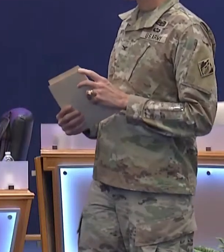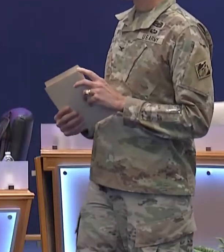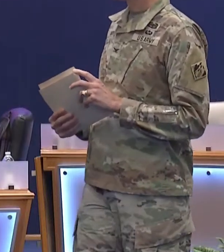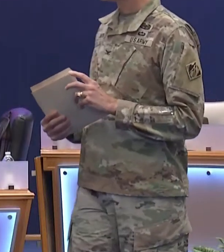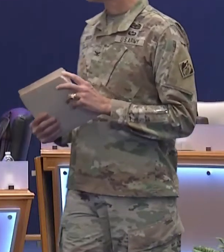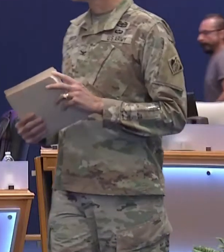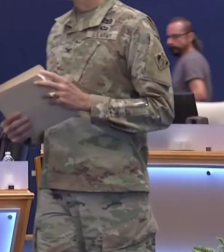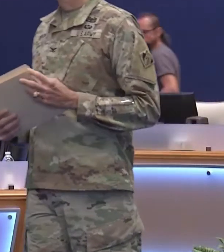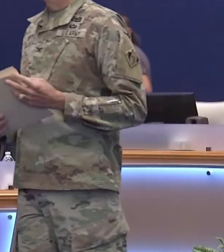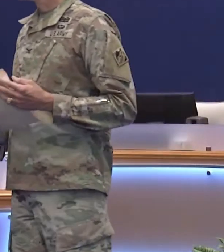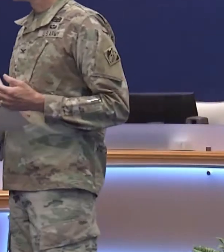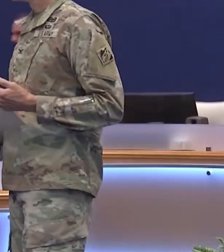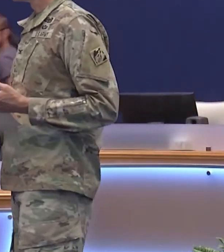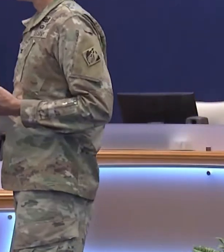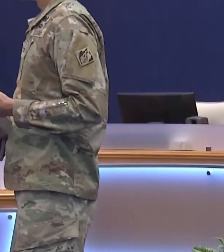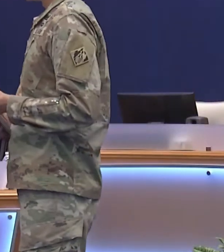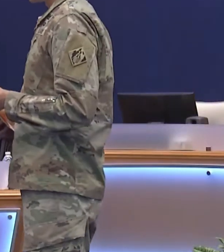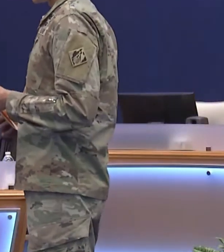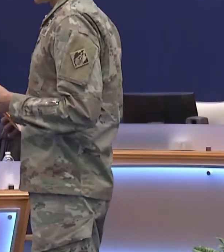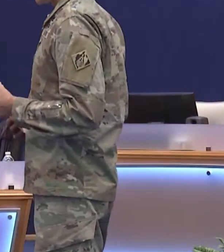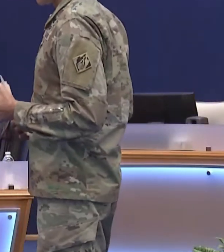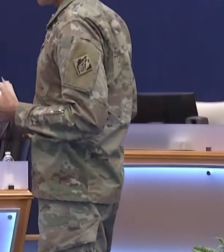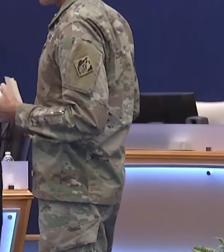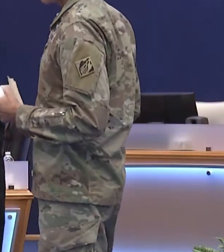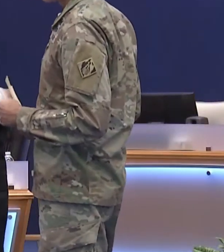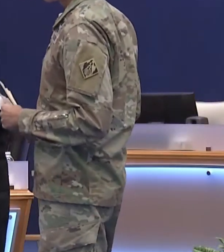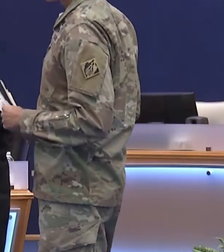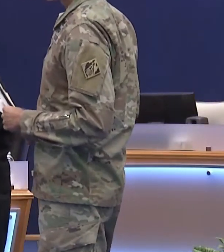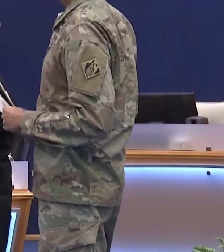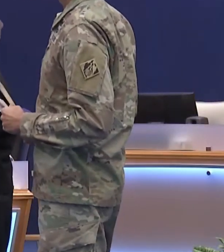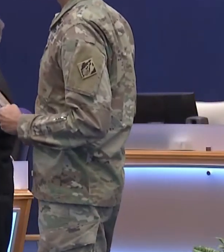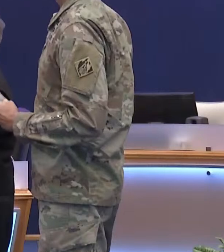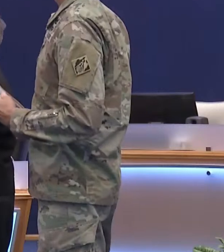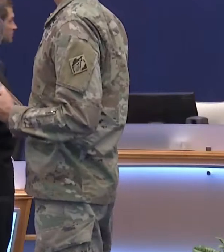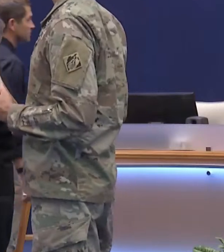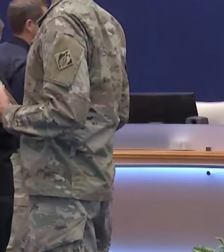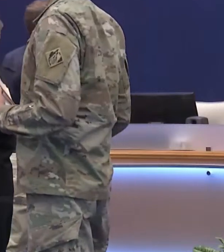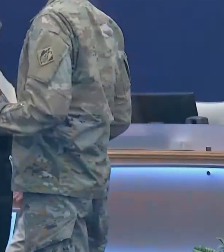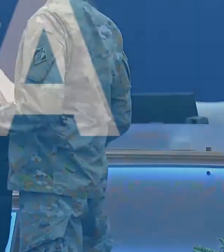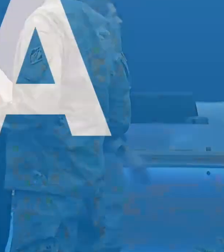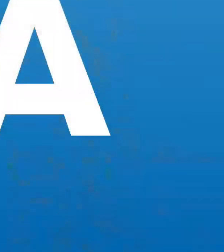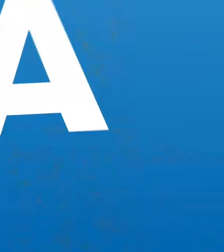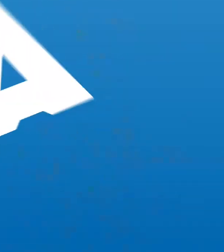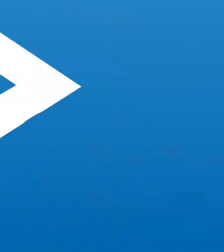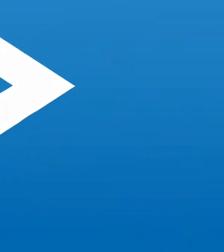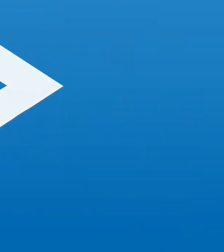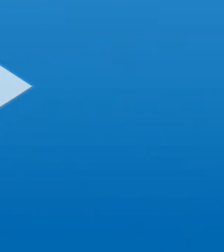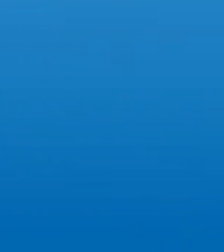one-on-one interview, please approach the dais and we will connect you to the appropriate spokesperson. Thank you.